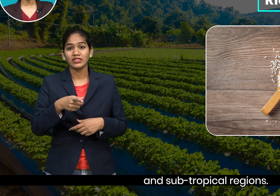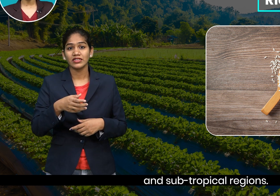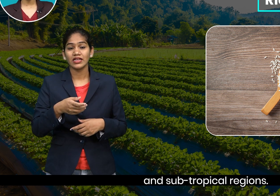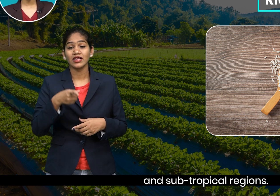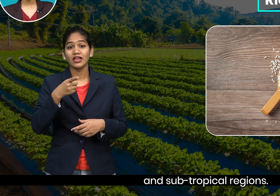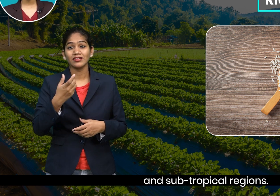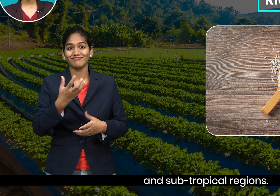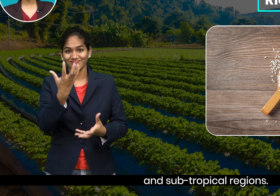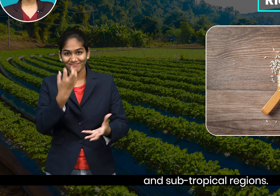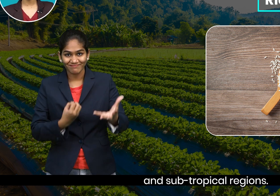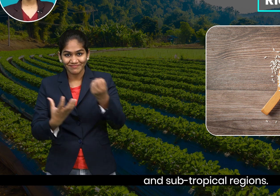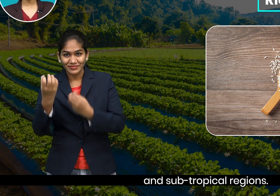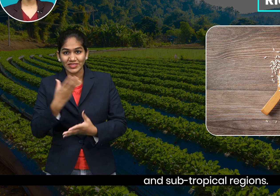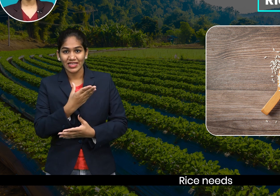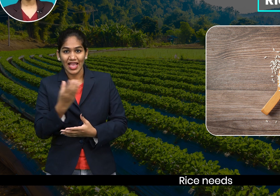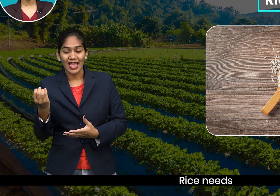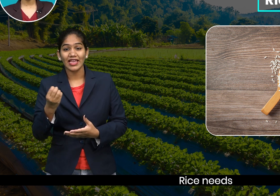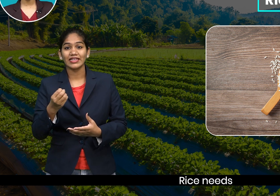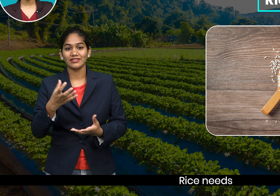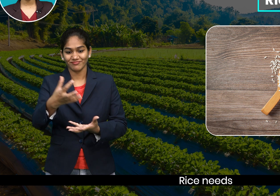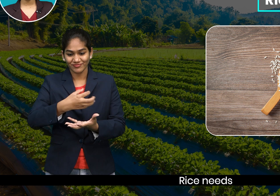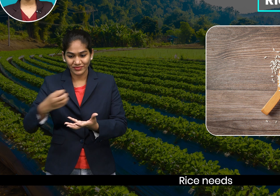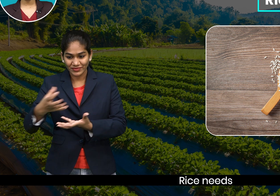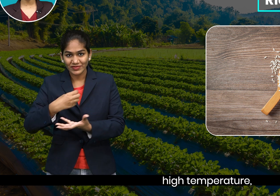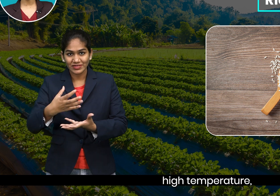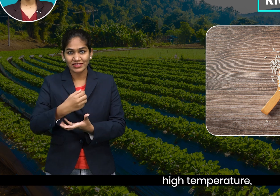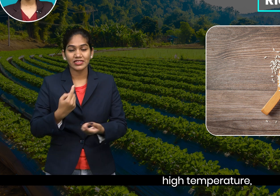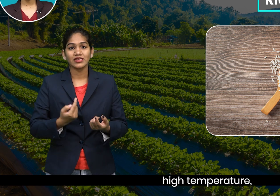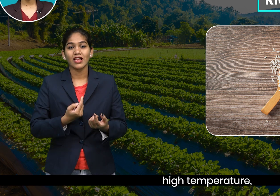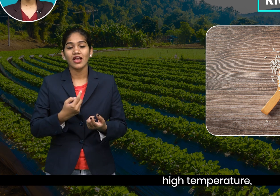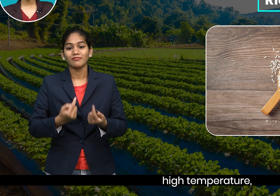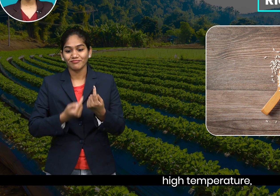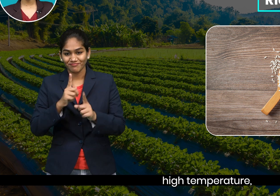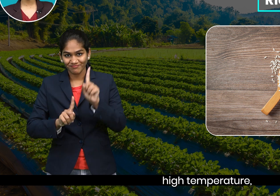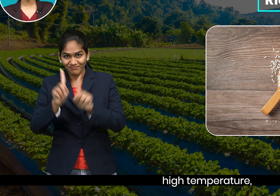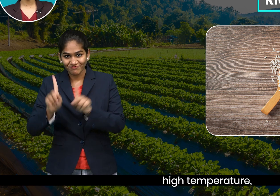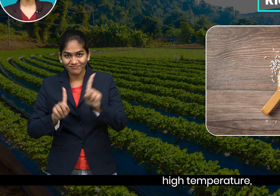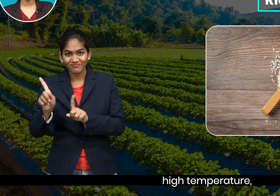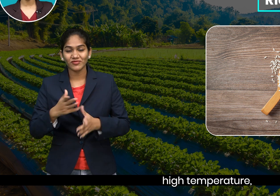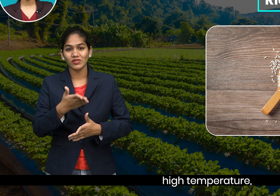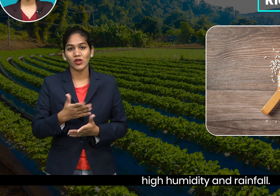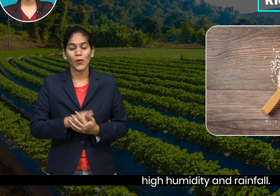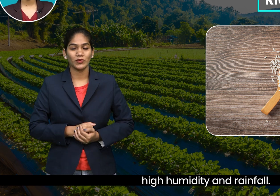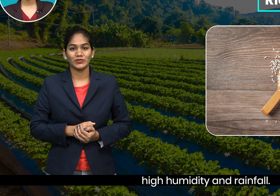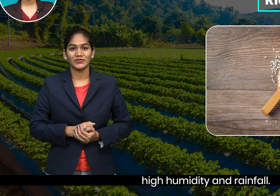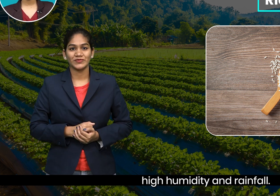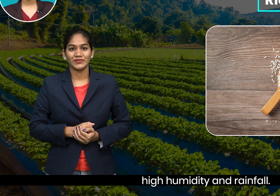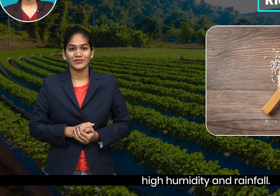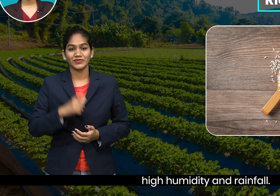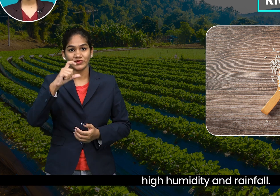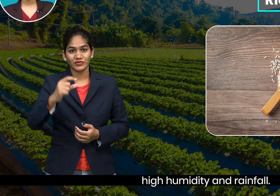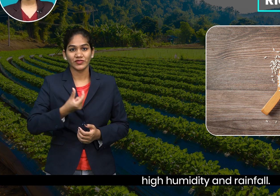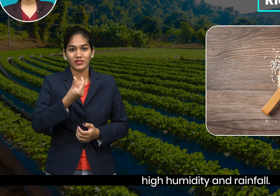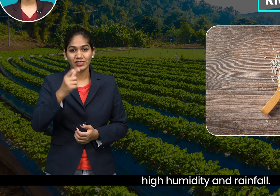Rice needs high temperature, high humidity and rainfall.